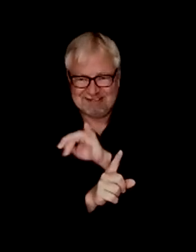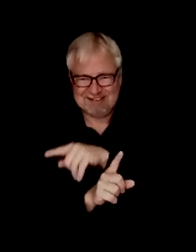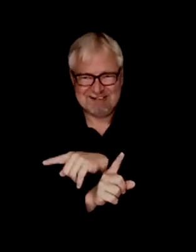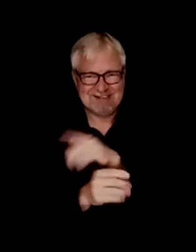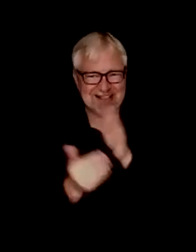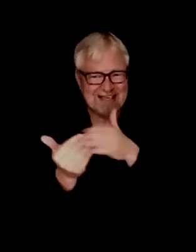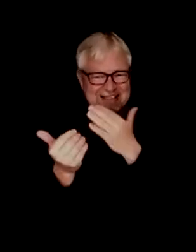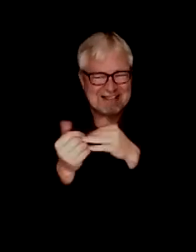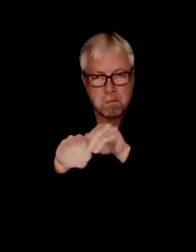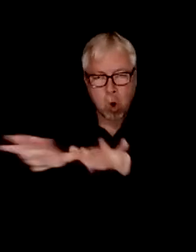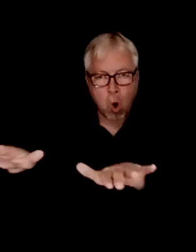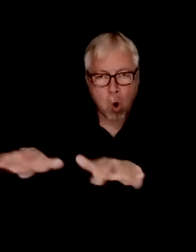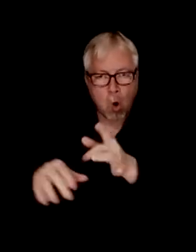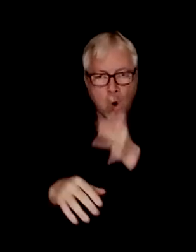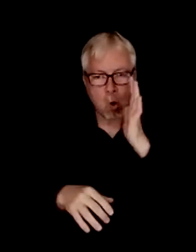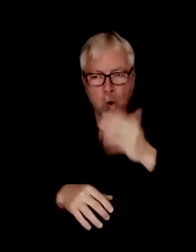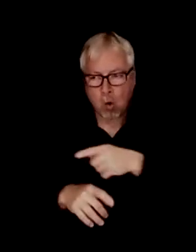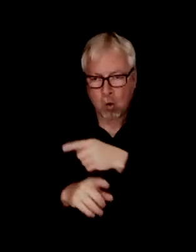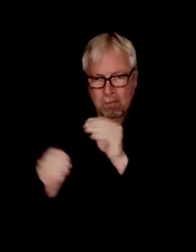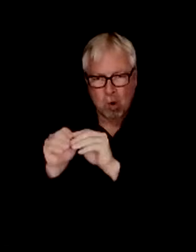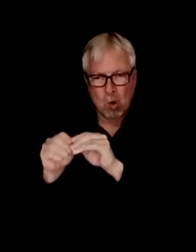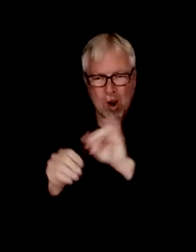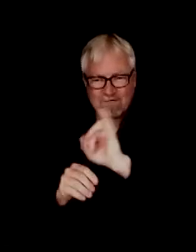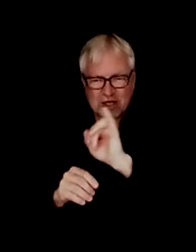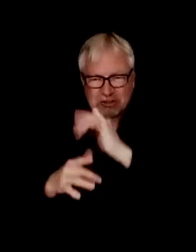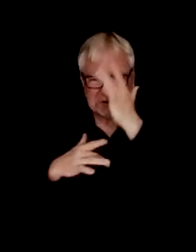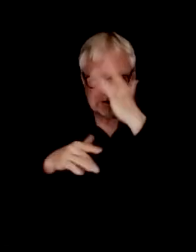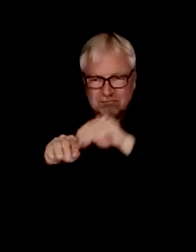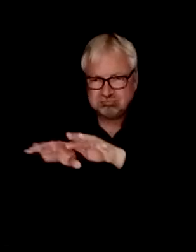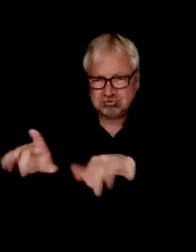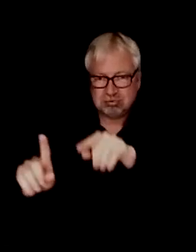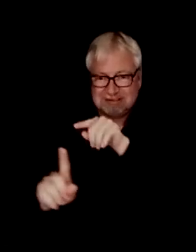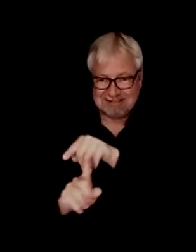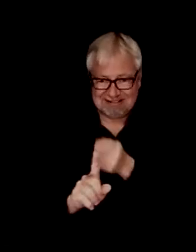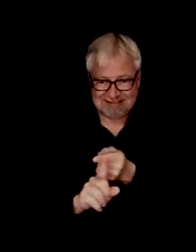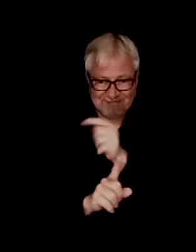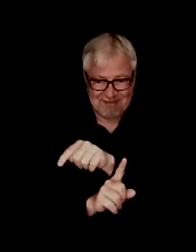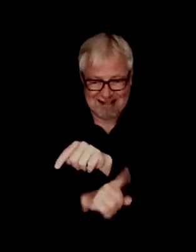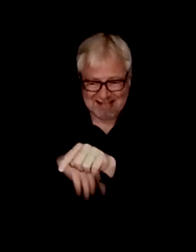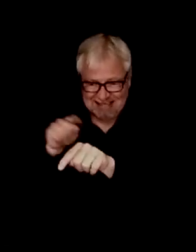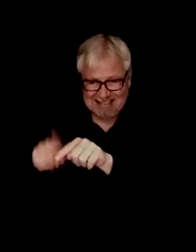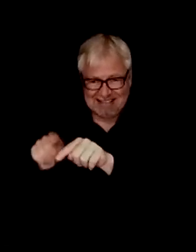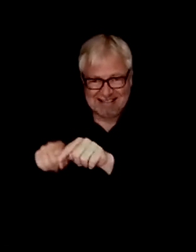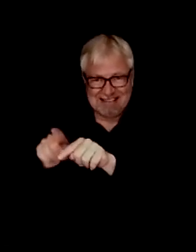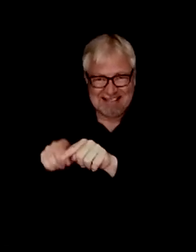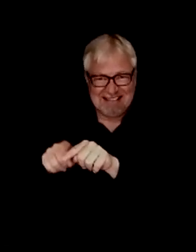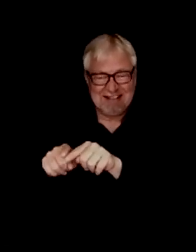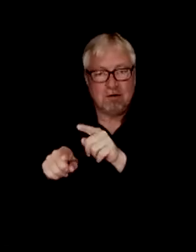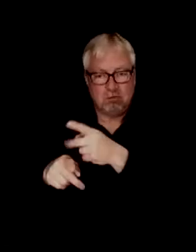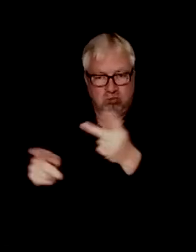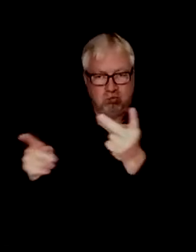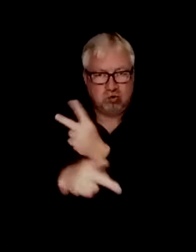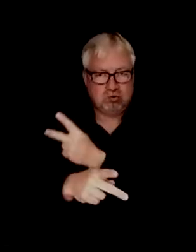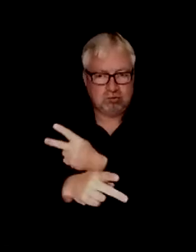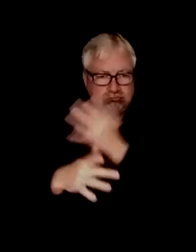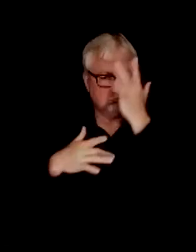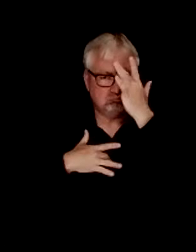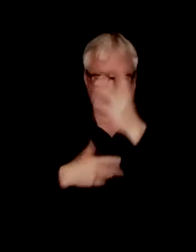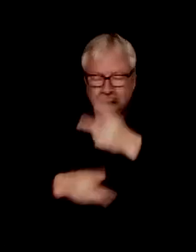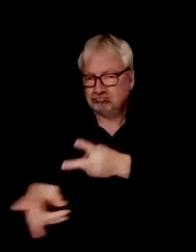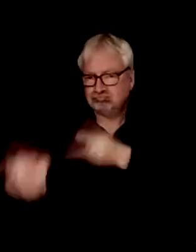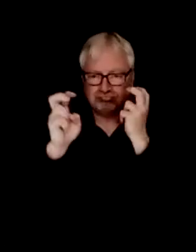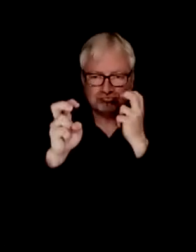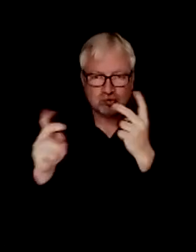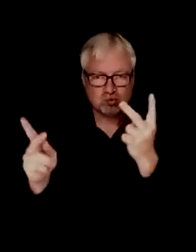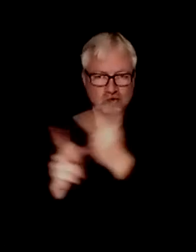and which also appear to cause more severe illness. We currently estimate that more than 60% of all the